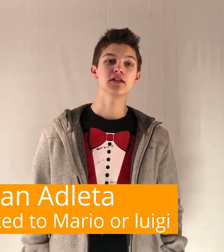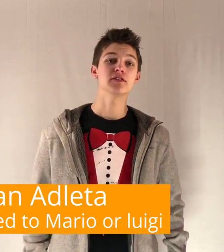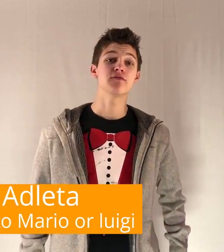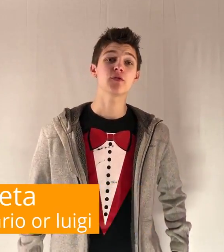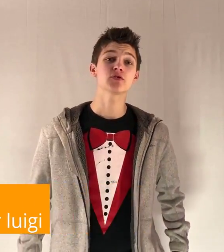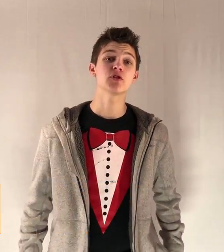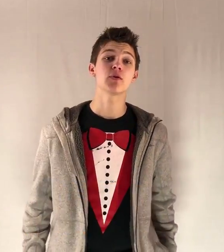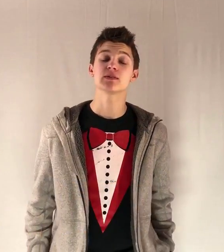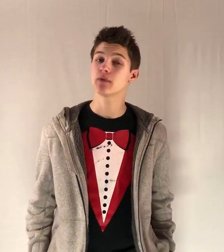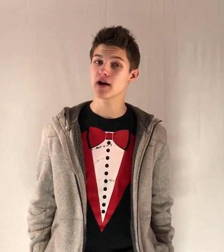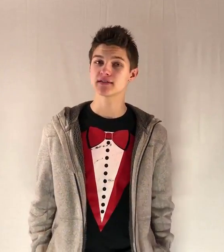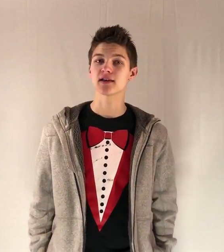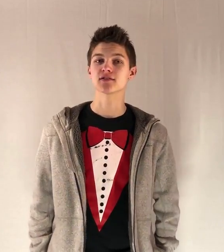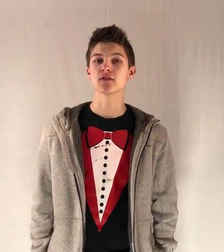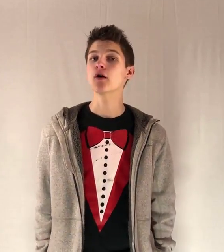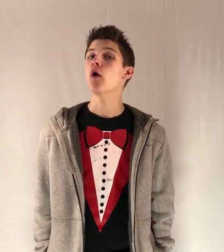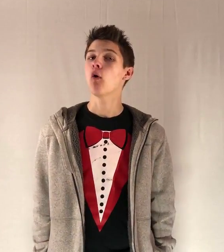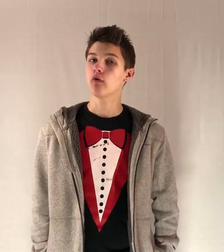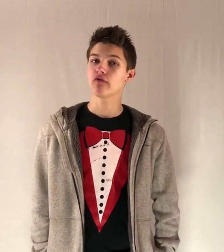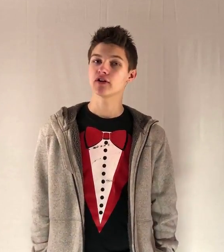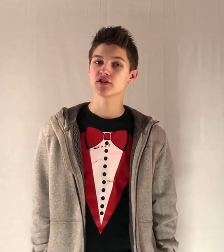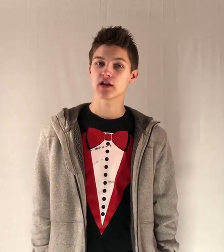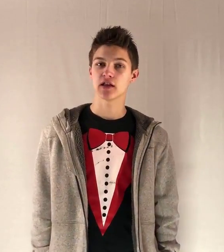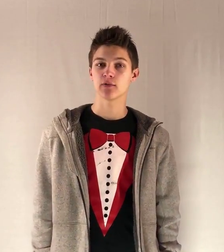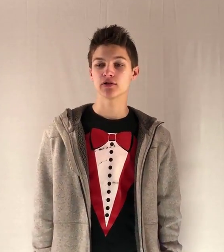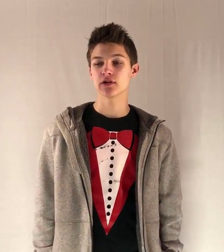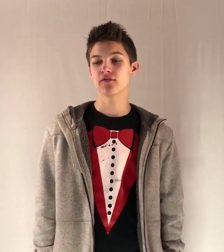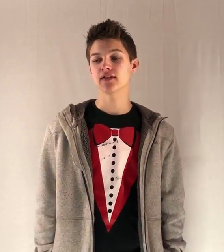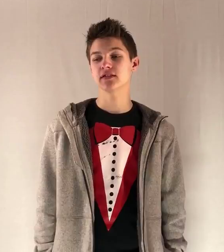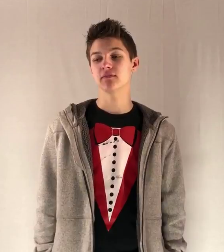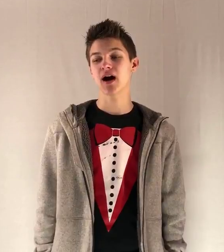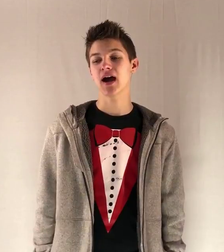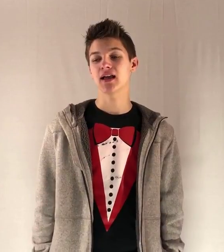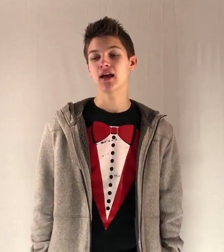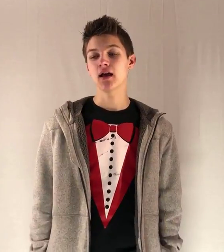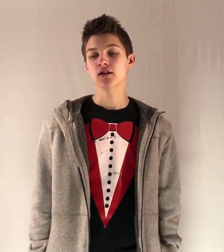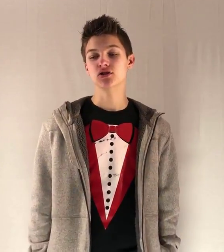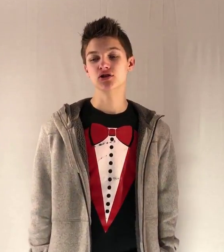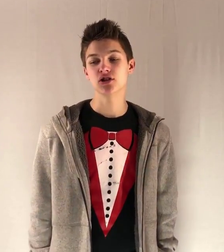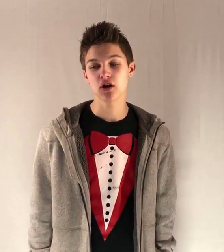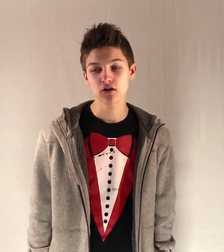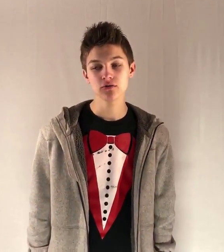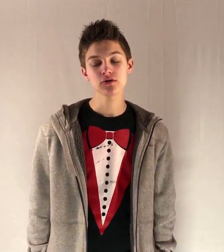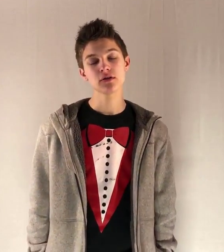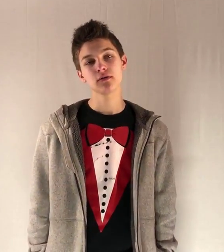to first know its predecessor, Old French Sign Language, invented by Charles